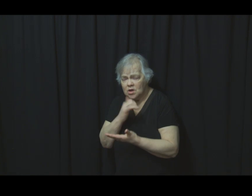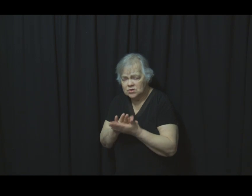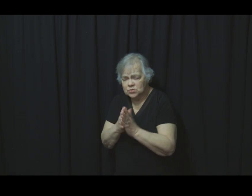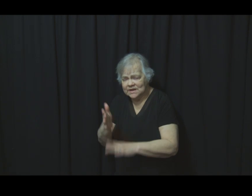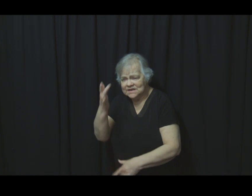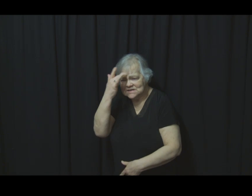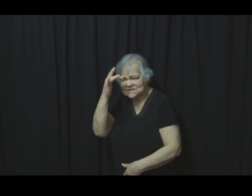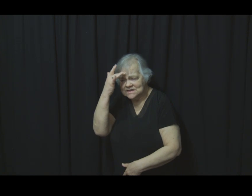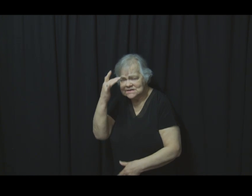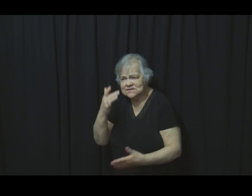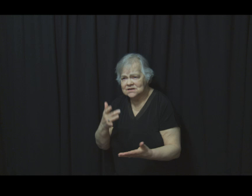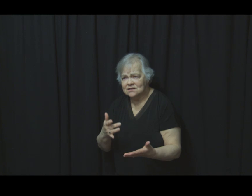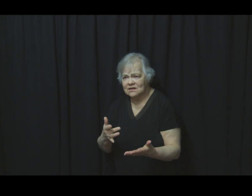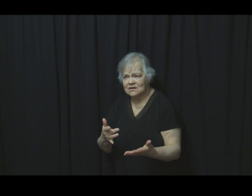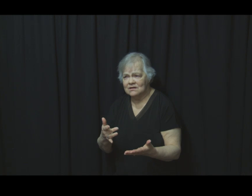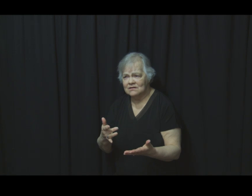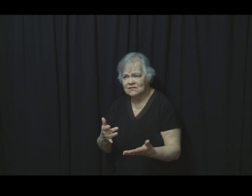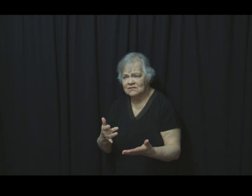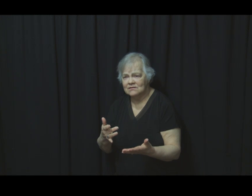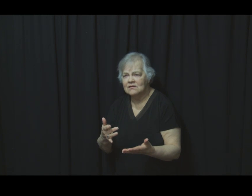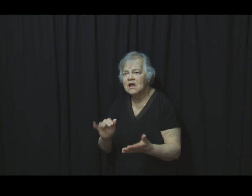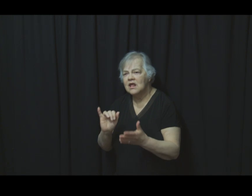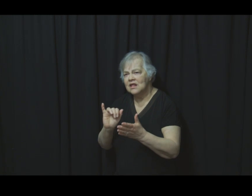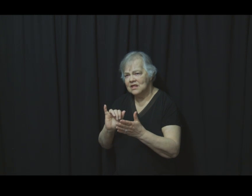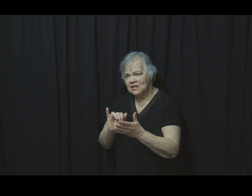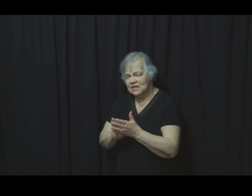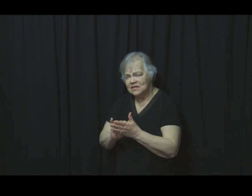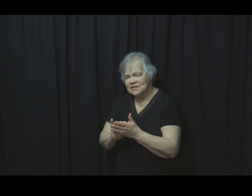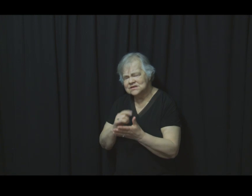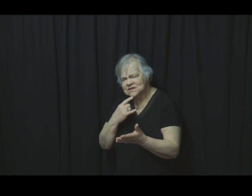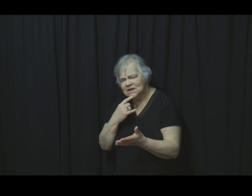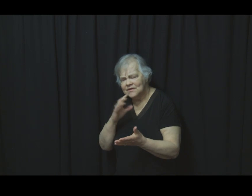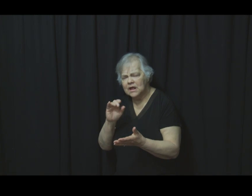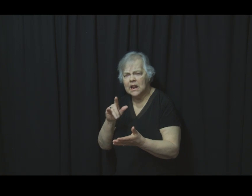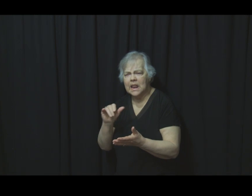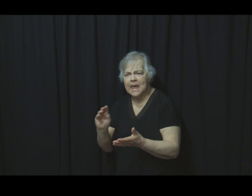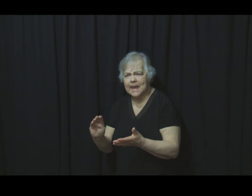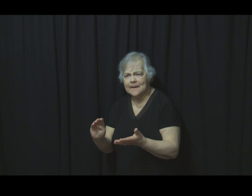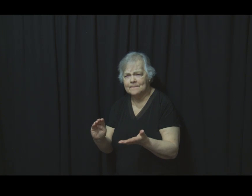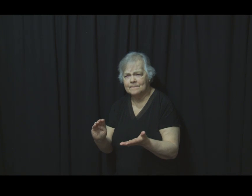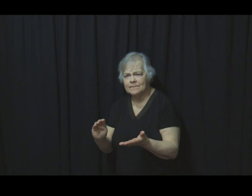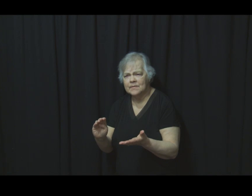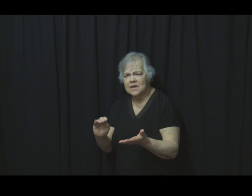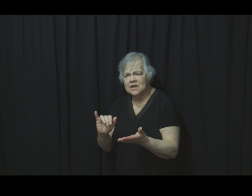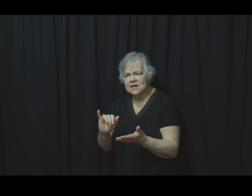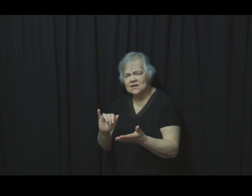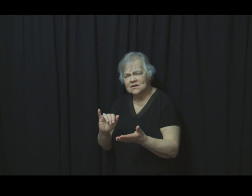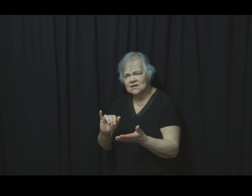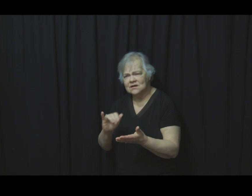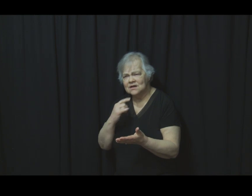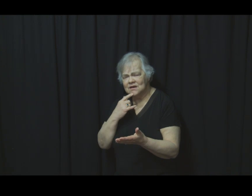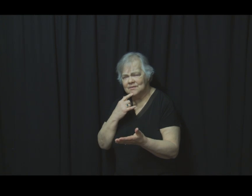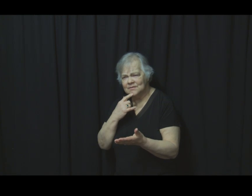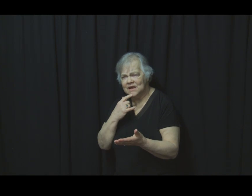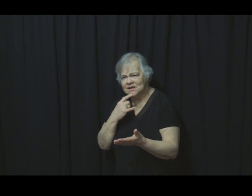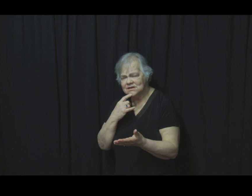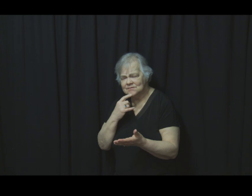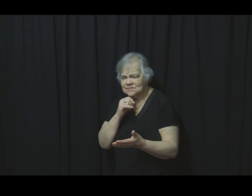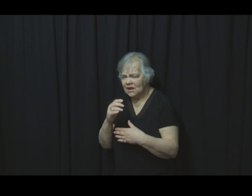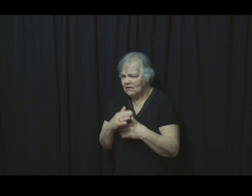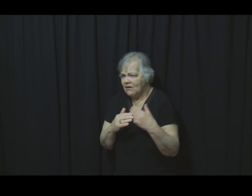diseases? That's sort of an extraordinary claim that takes me just a little past what I'm comfortable